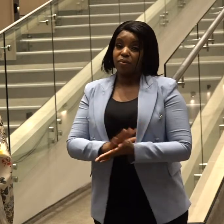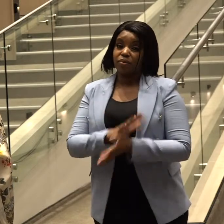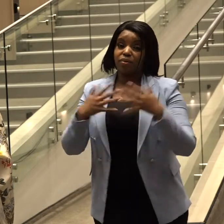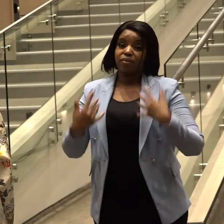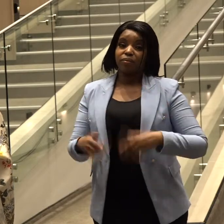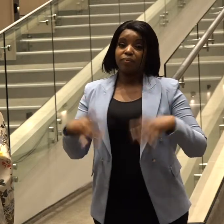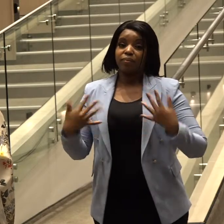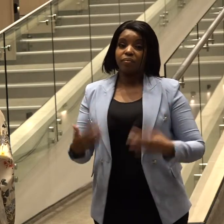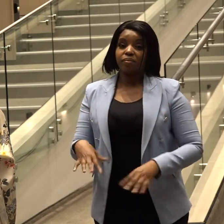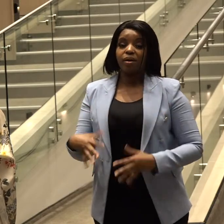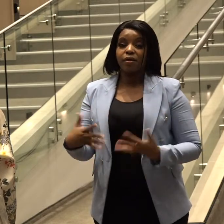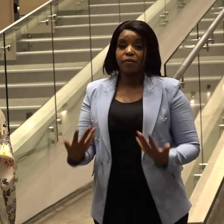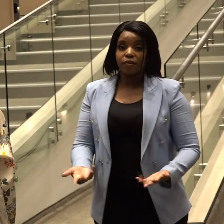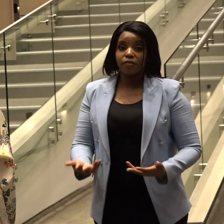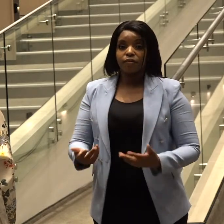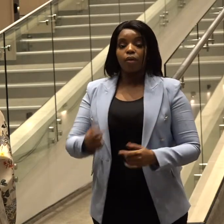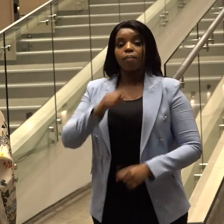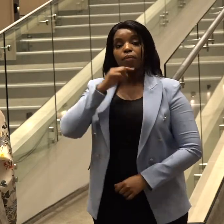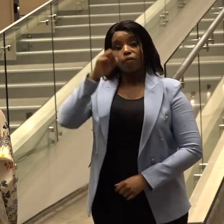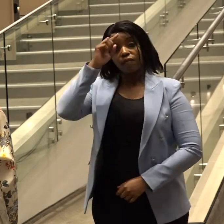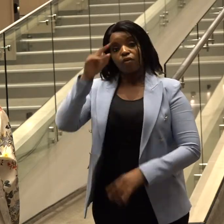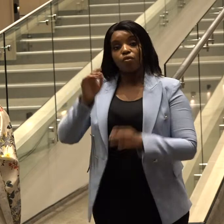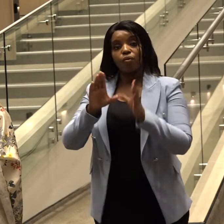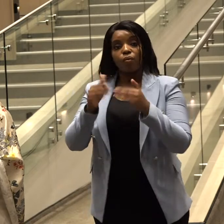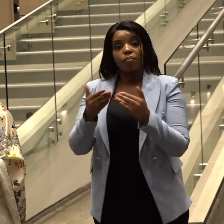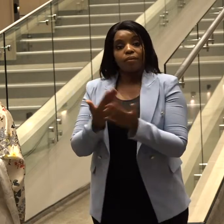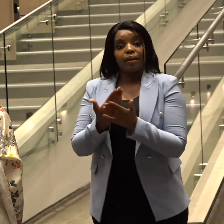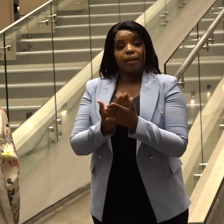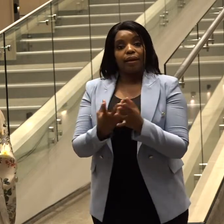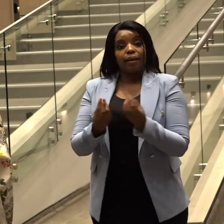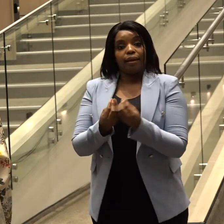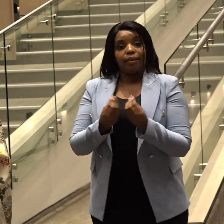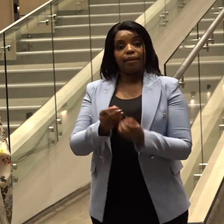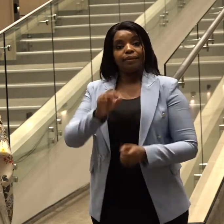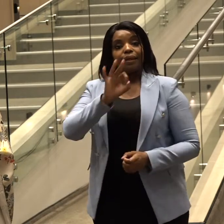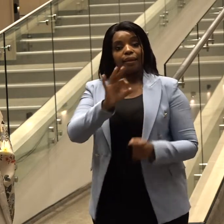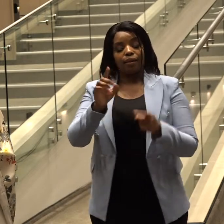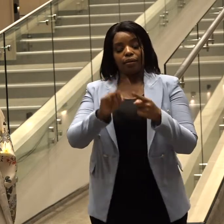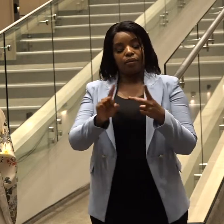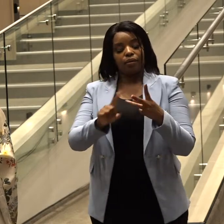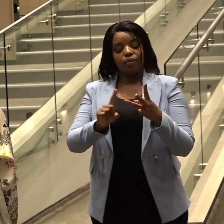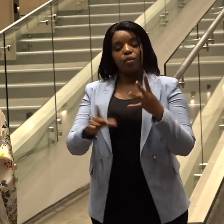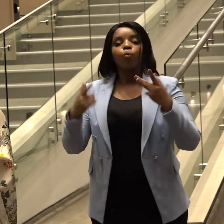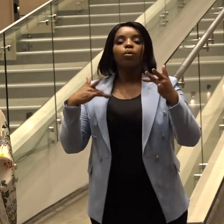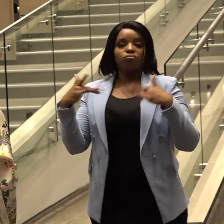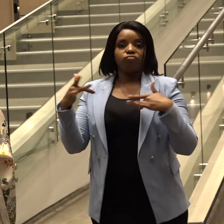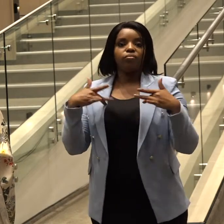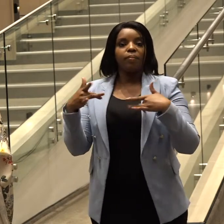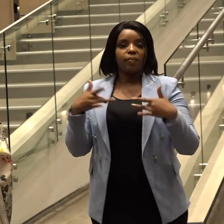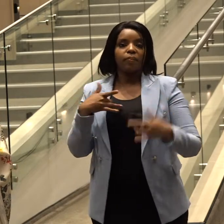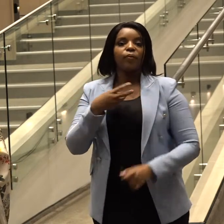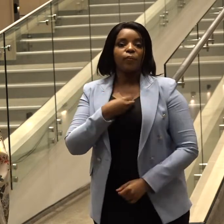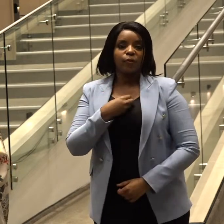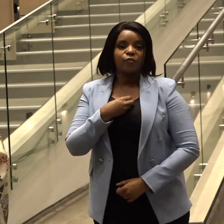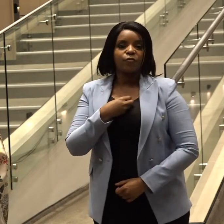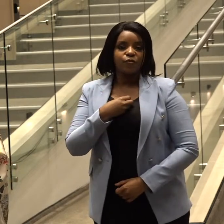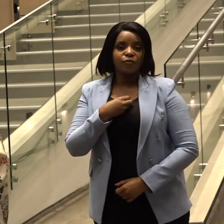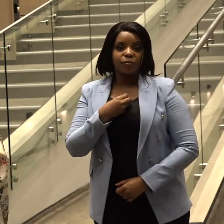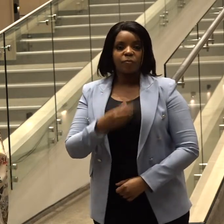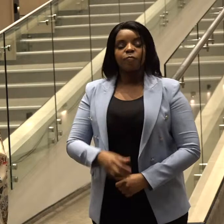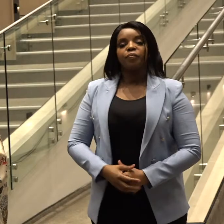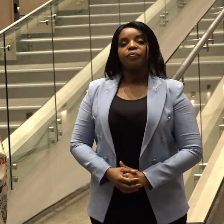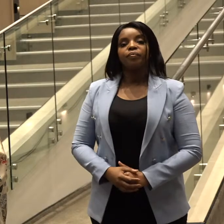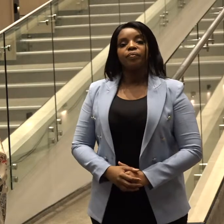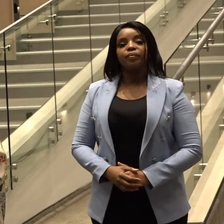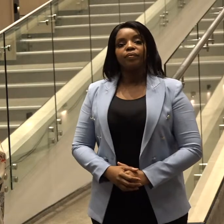portfolio committee could please consider these three major issues there are issues of constantial the first one